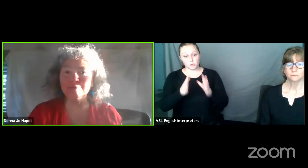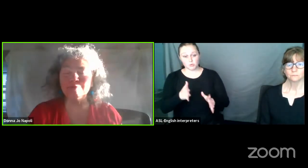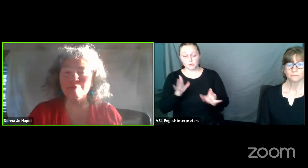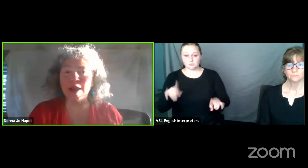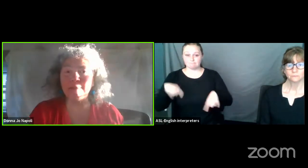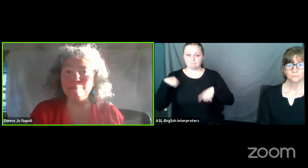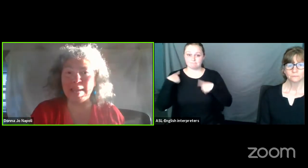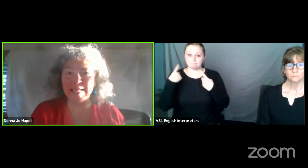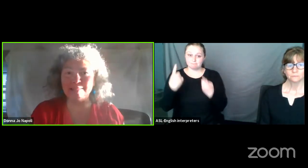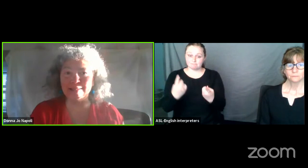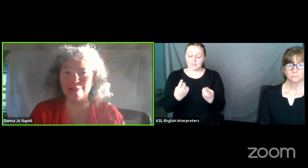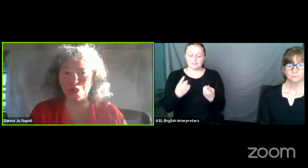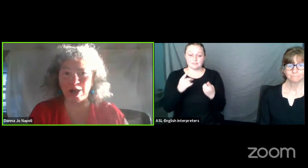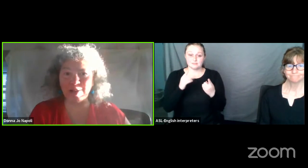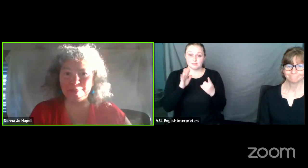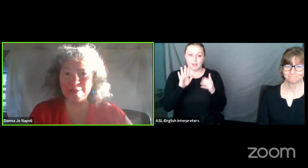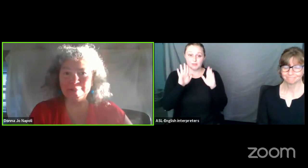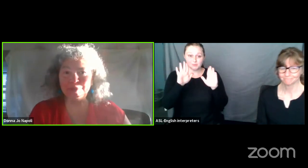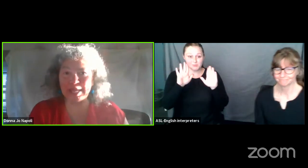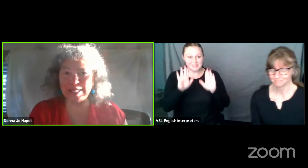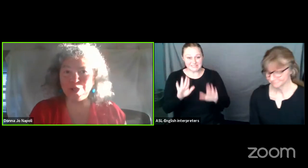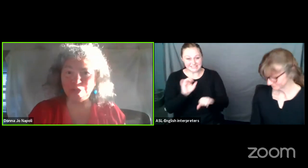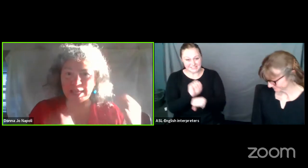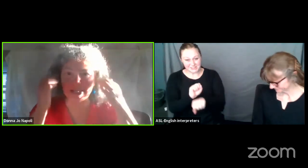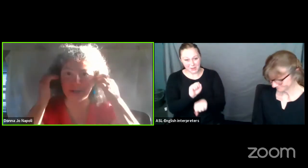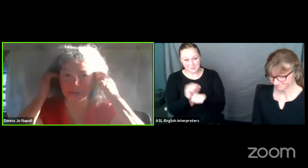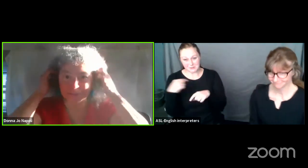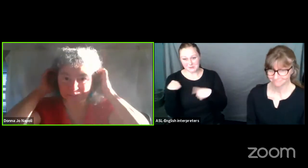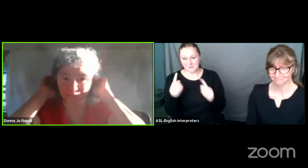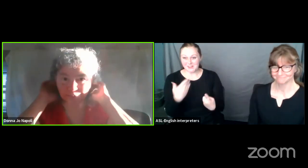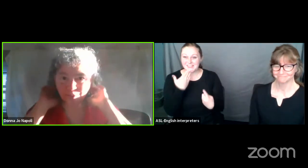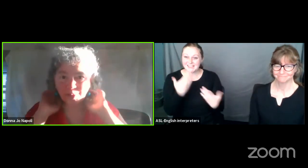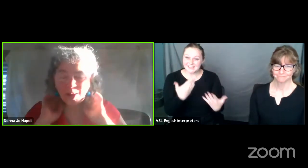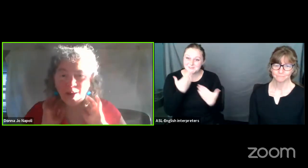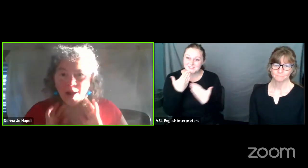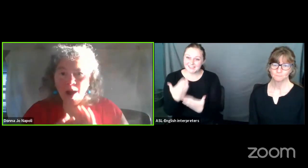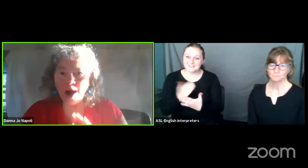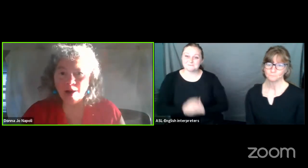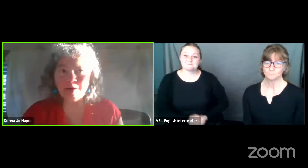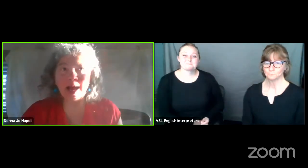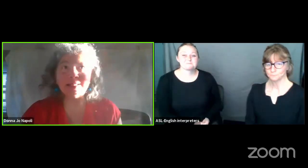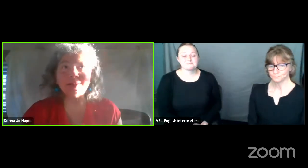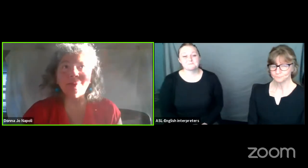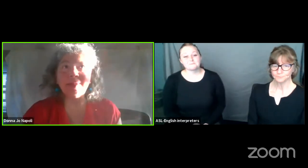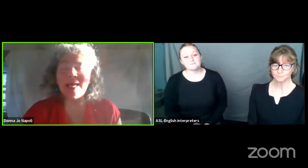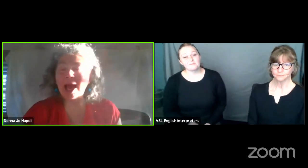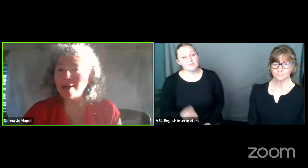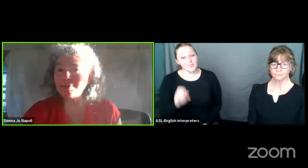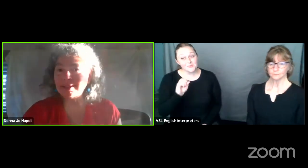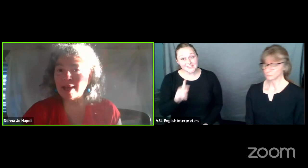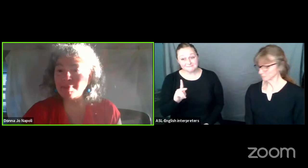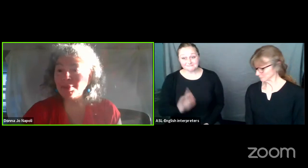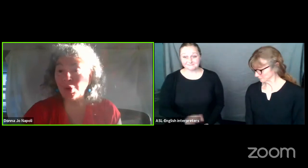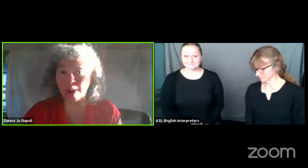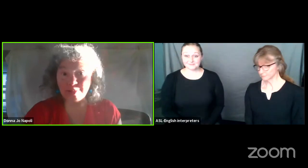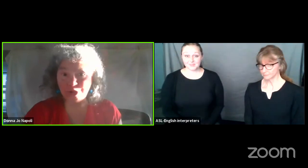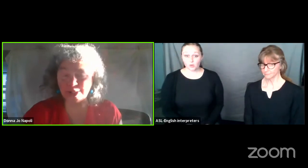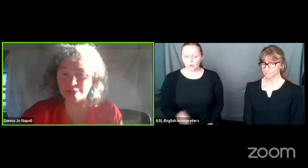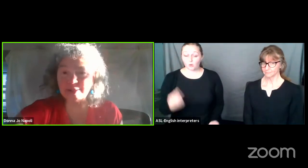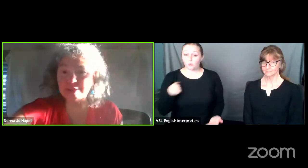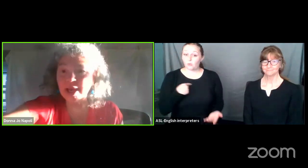an amazing job. Thank you. Thank you. All right. We have